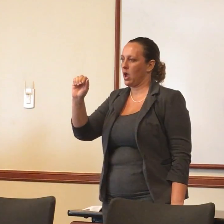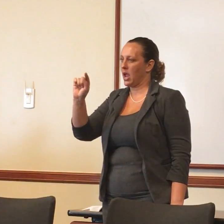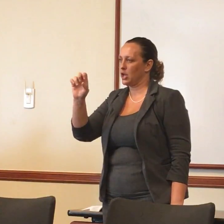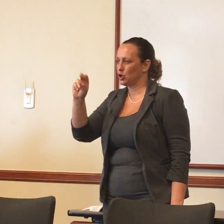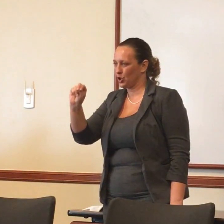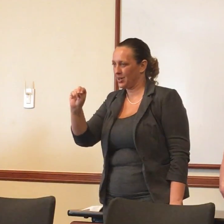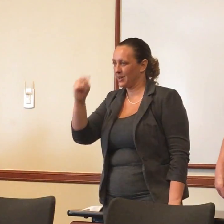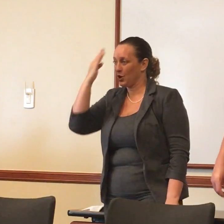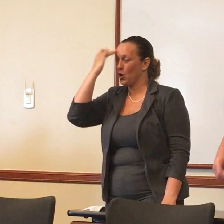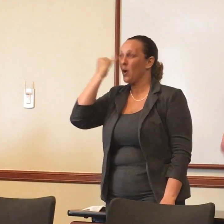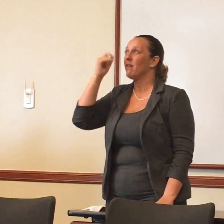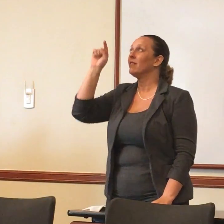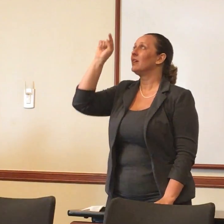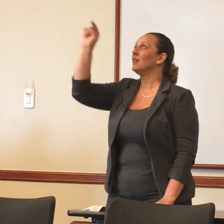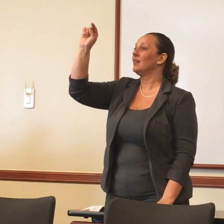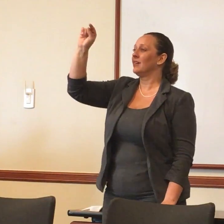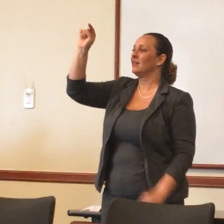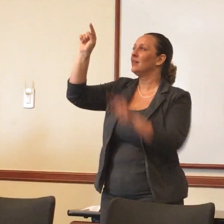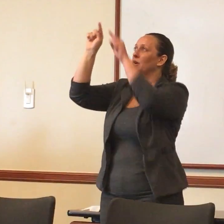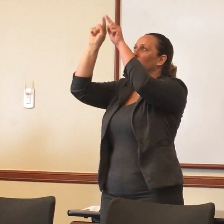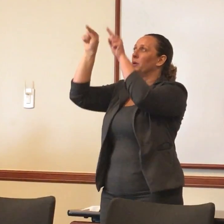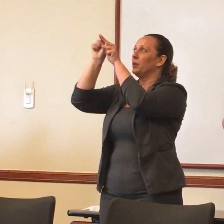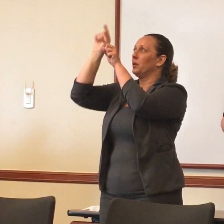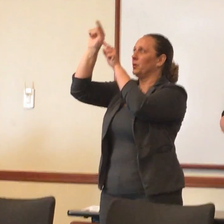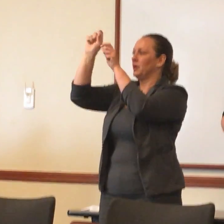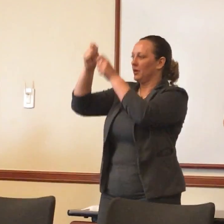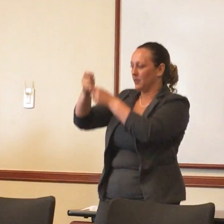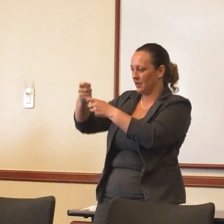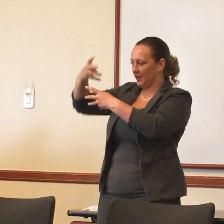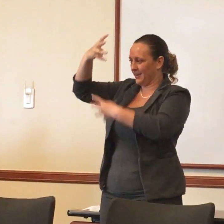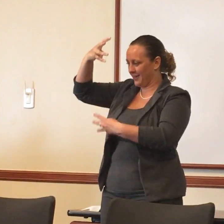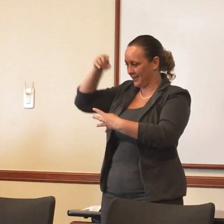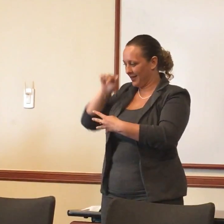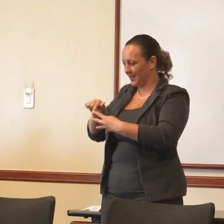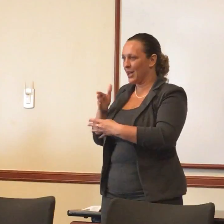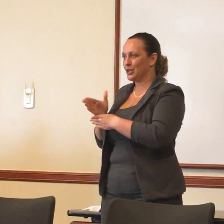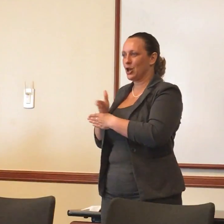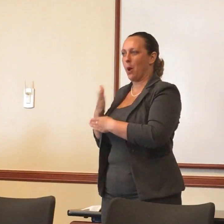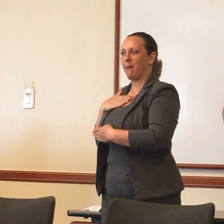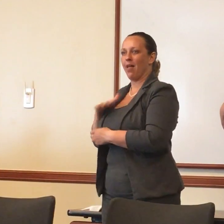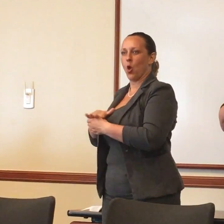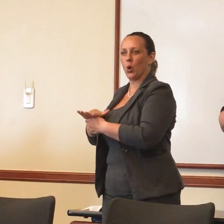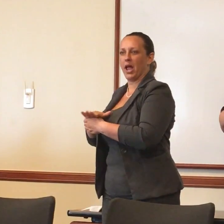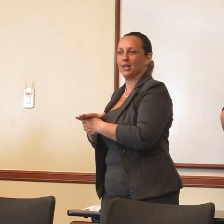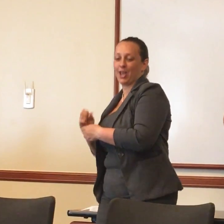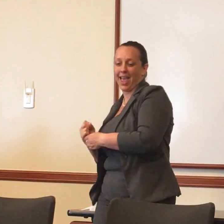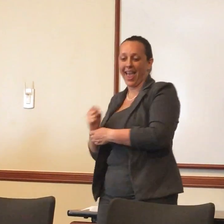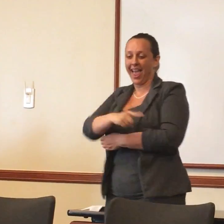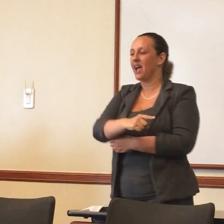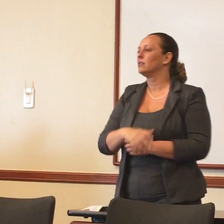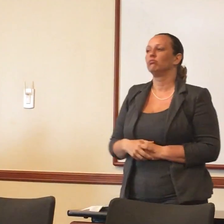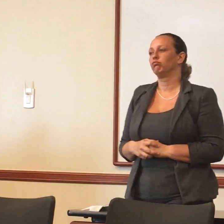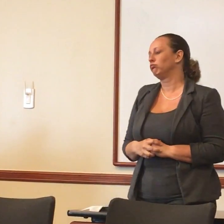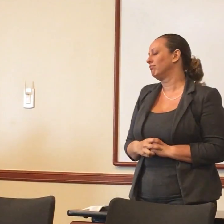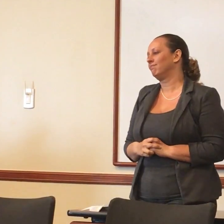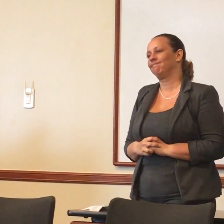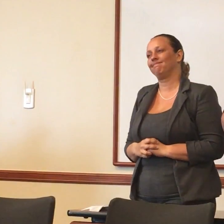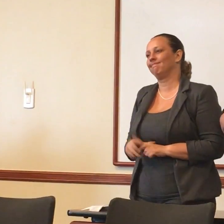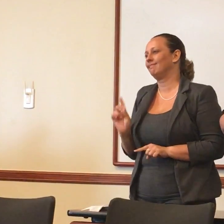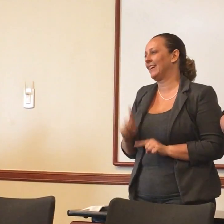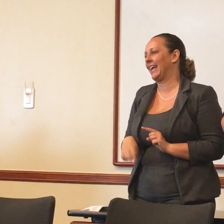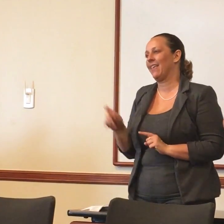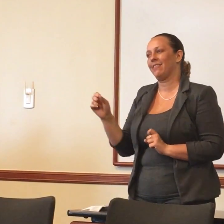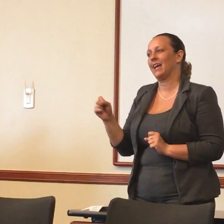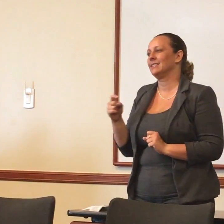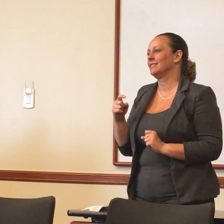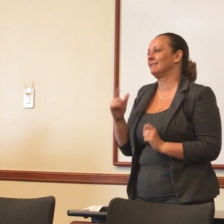it's, the text message available nationwide that we can use for text to 911 is the basic simple text. As I said, what is